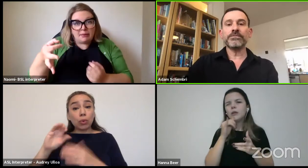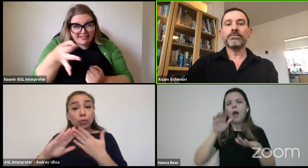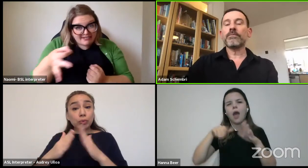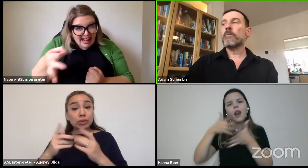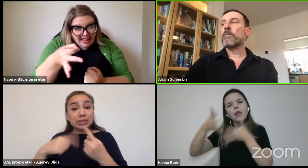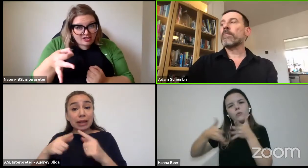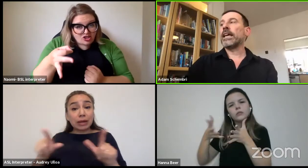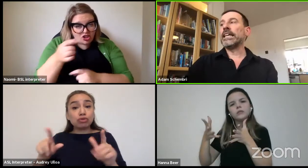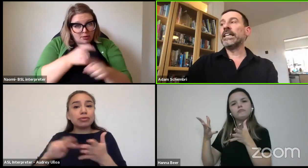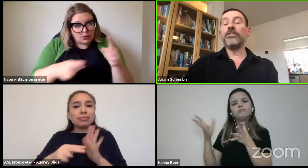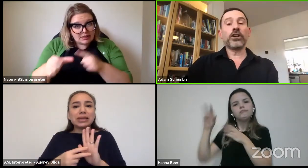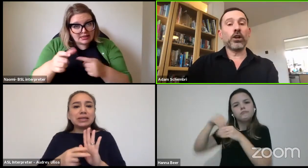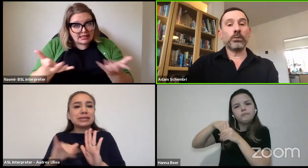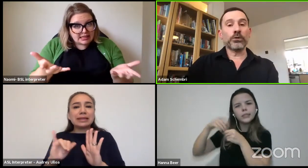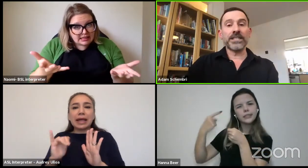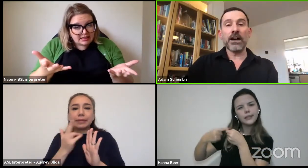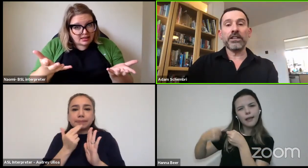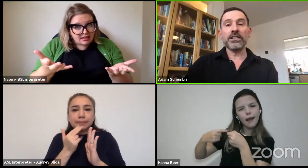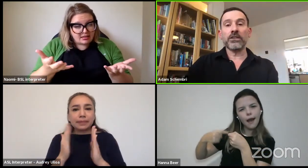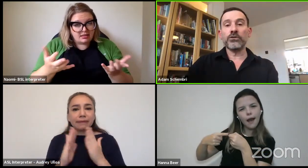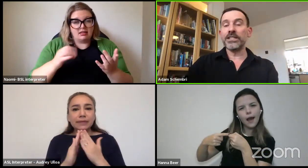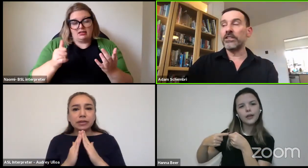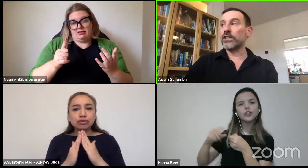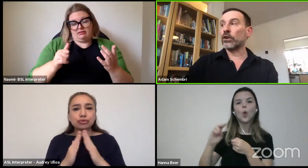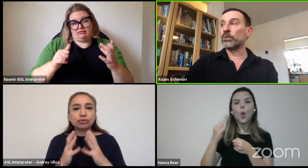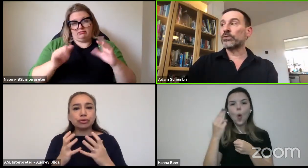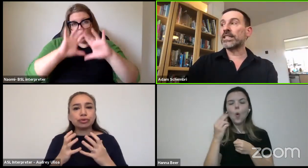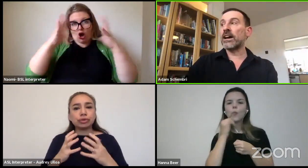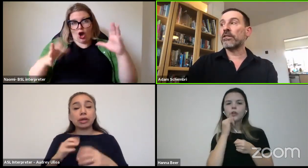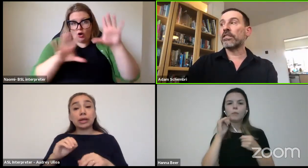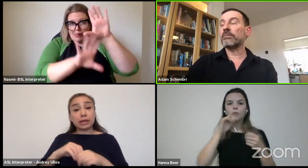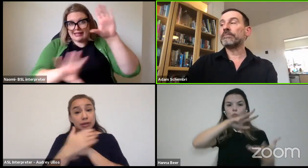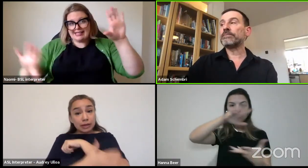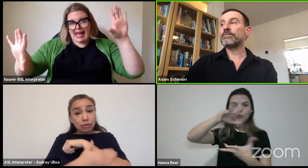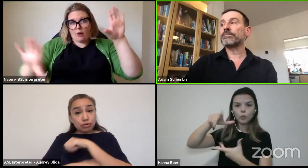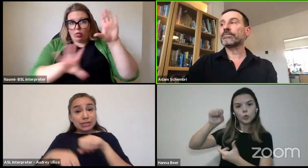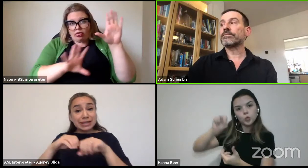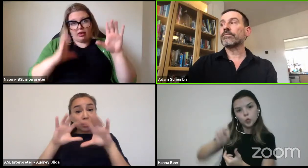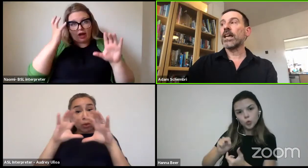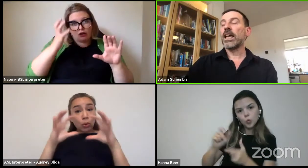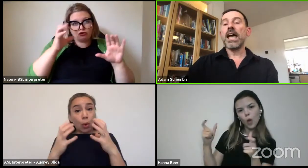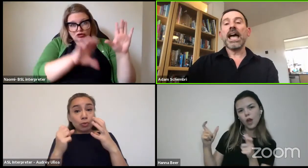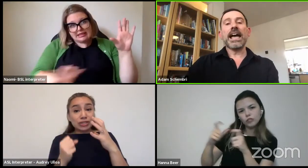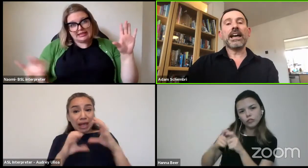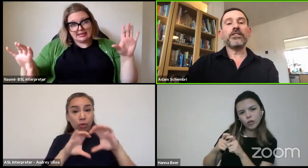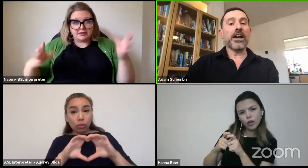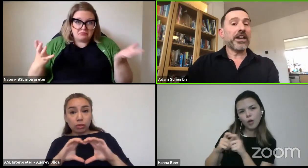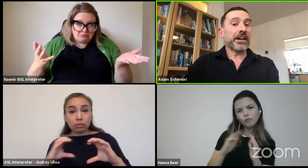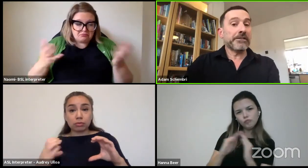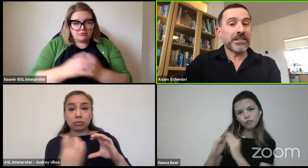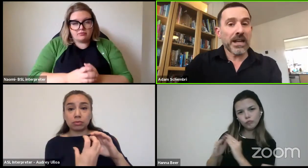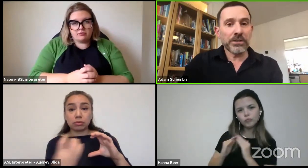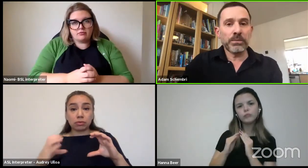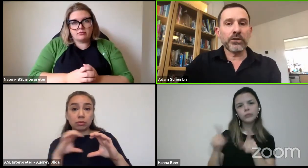community in the global south, in countries in the global south. And they are established because they've